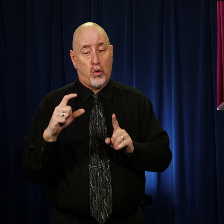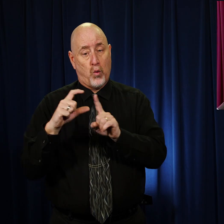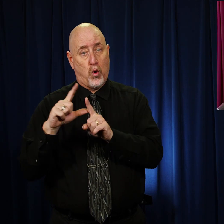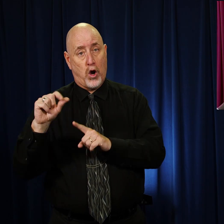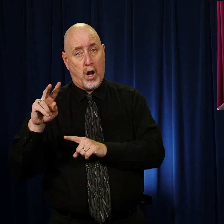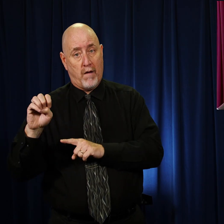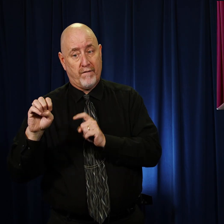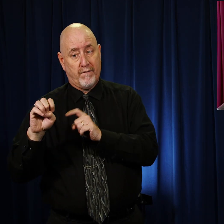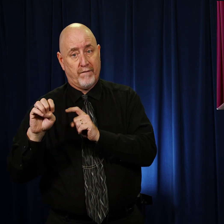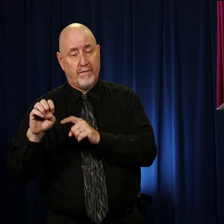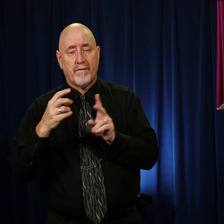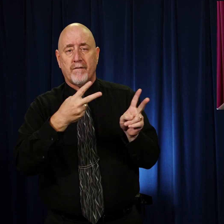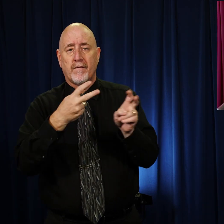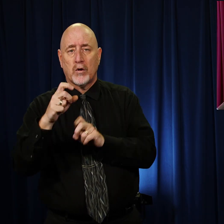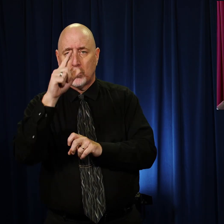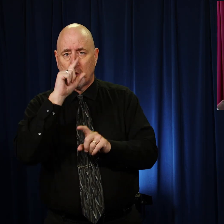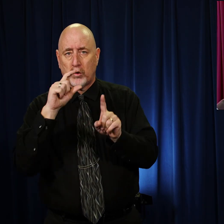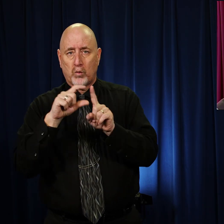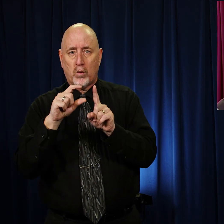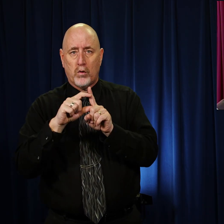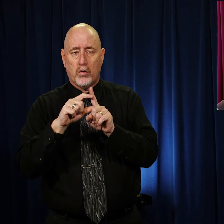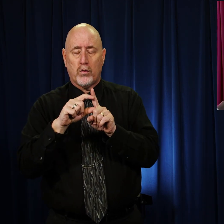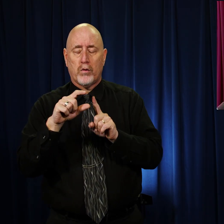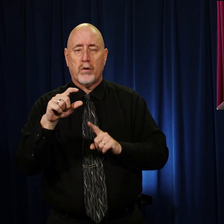word love here comes from the Greek word